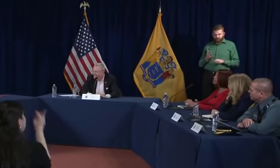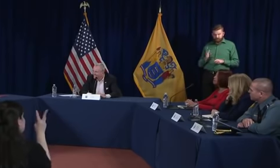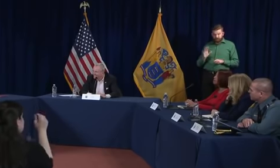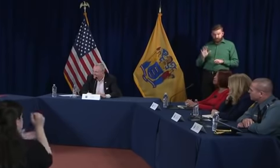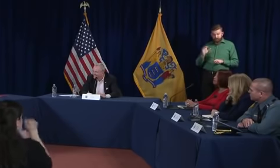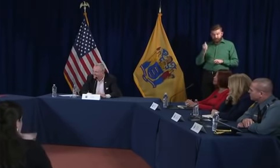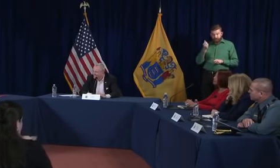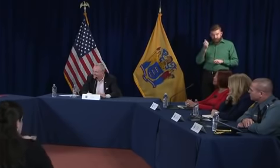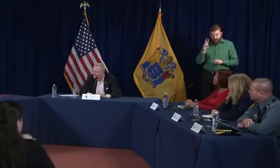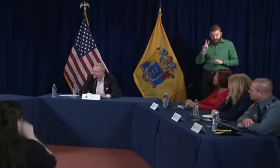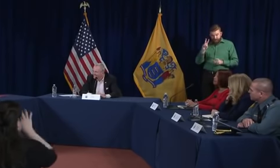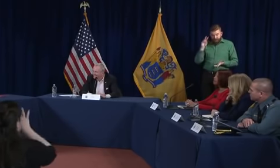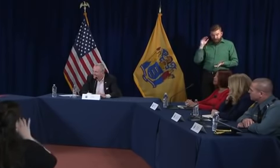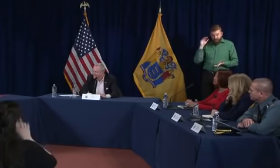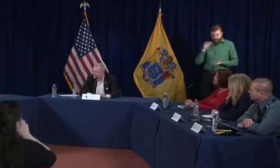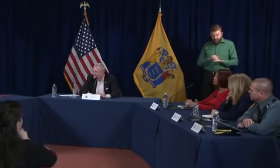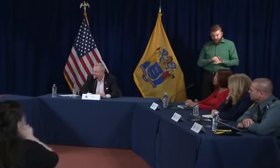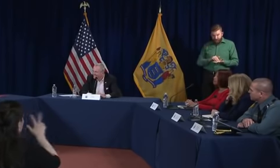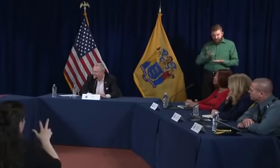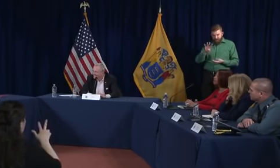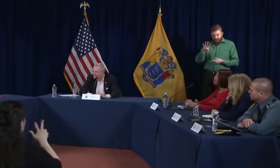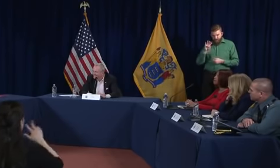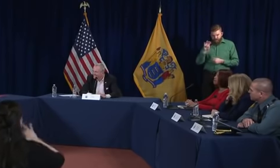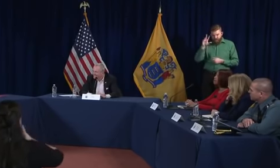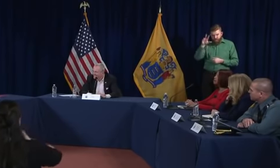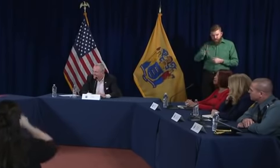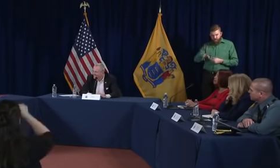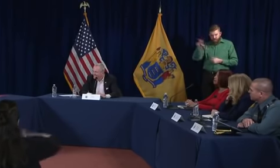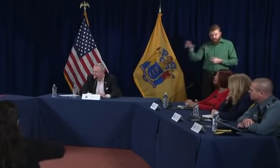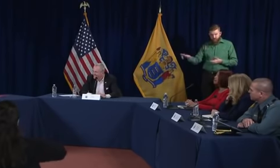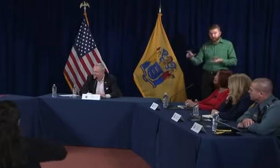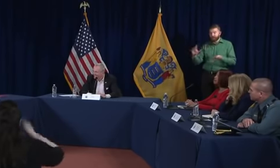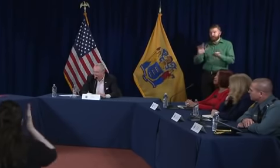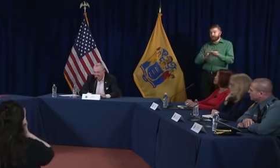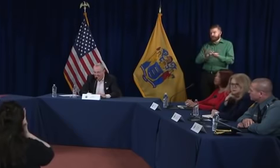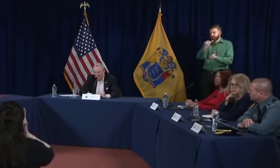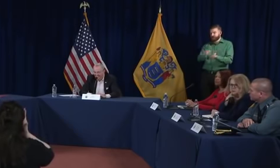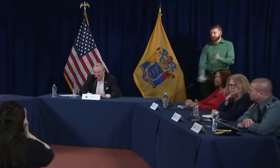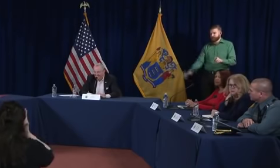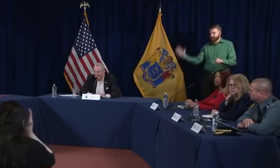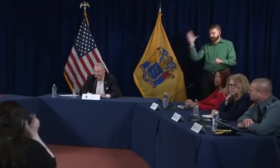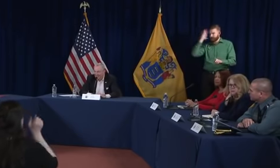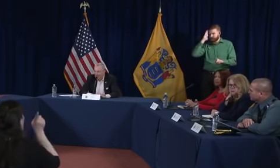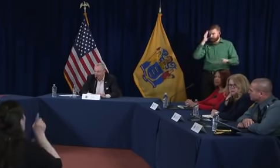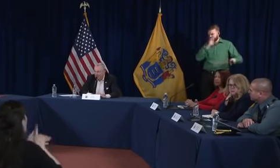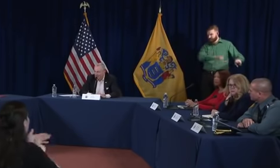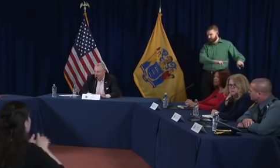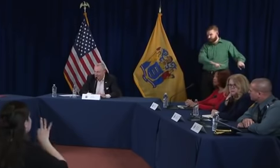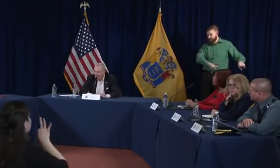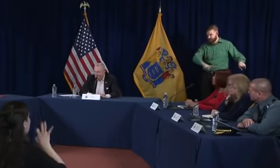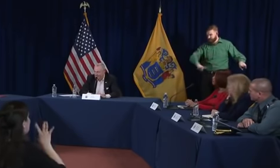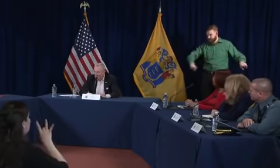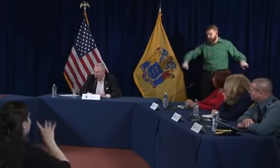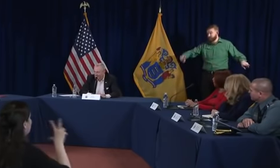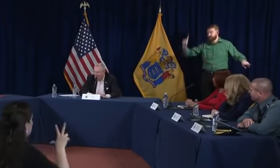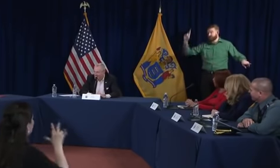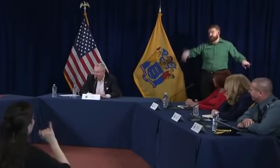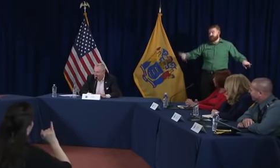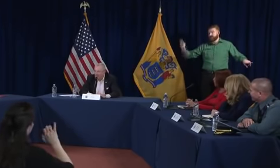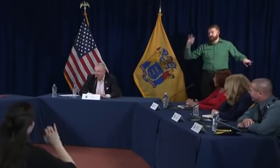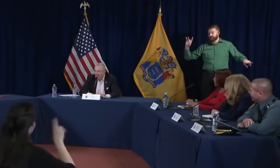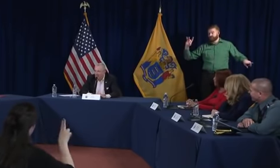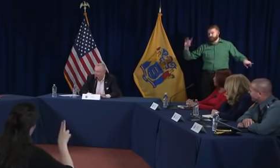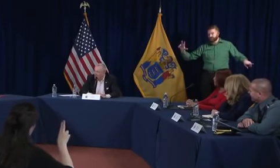16,433 med-surg beds and 1,983 critical care, about 2,000. Rough only by 17.